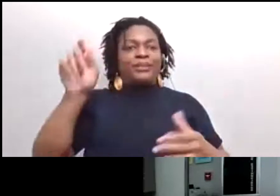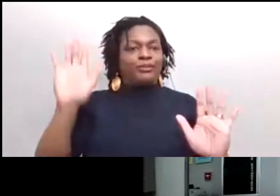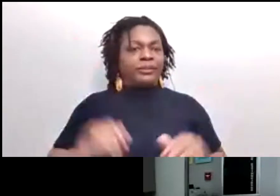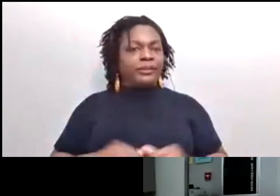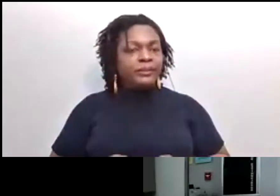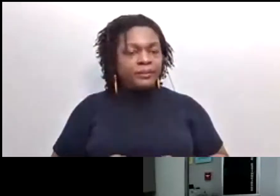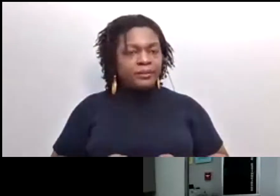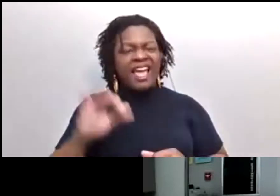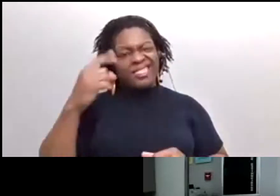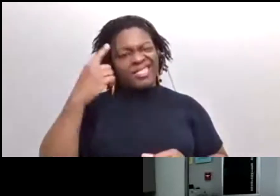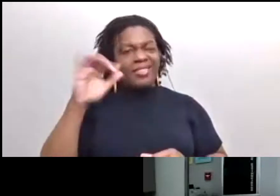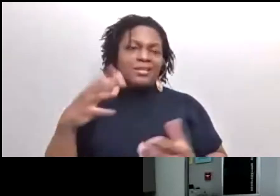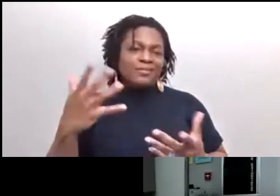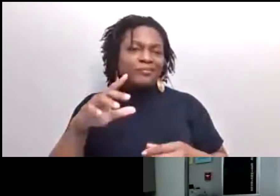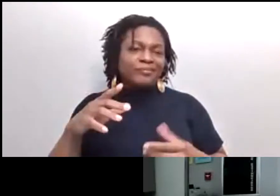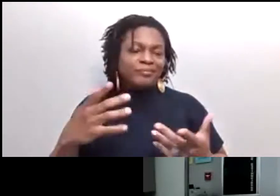Questions?